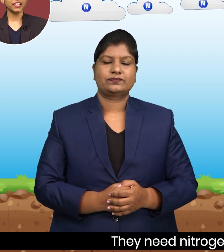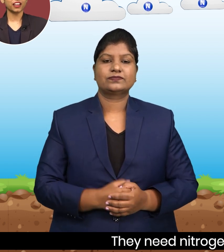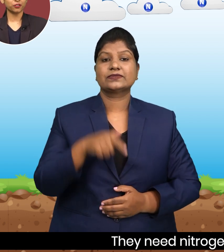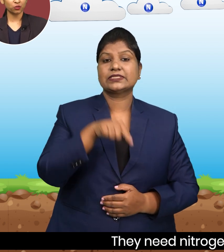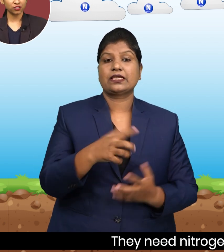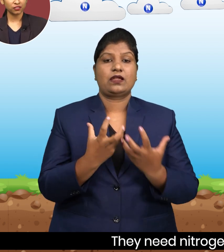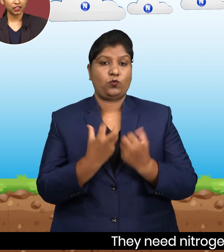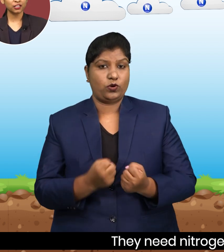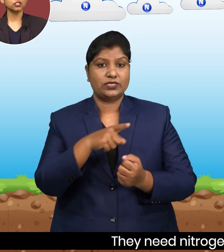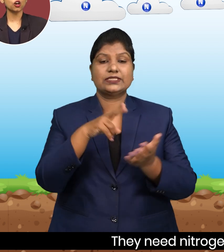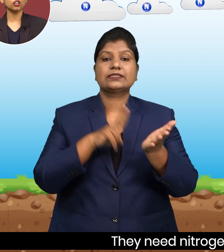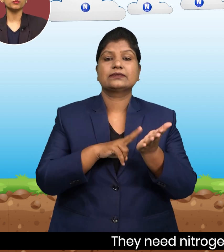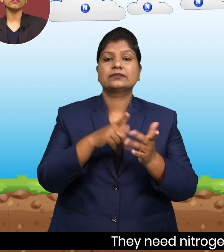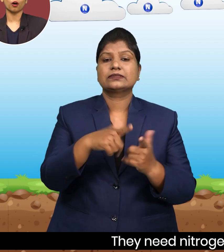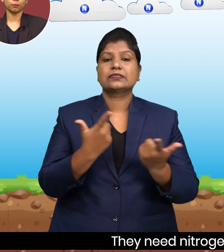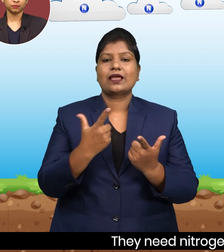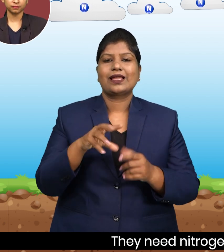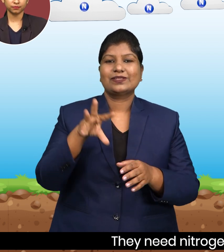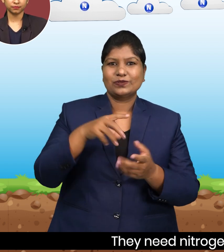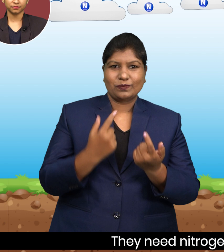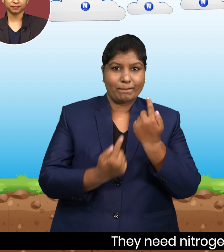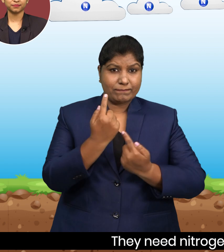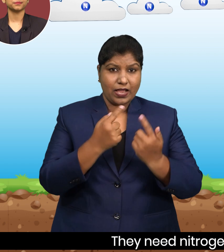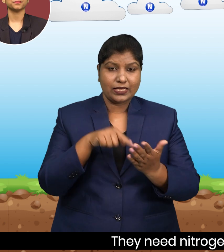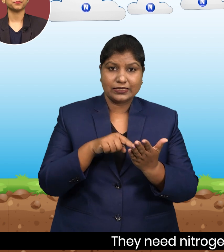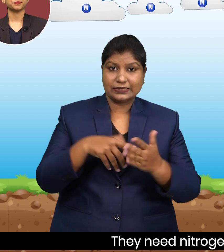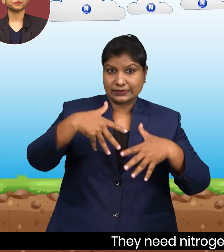They need nitrogen in a soluble form.